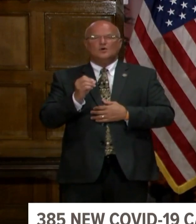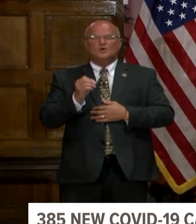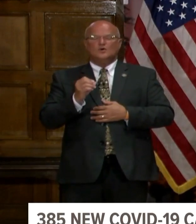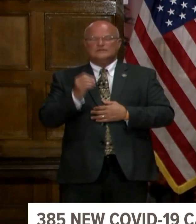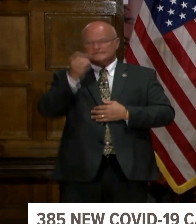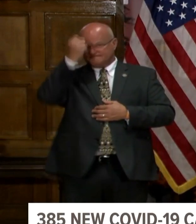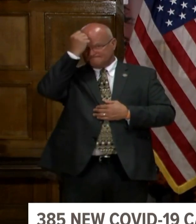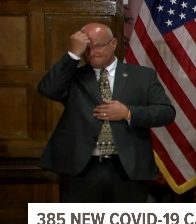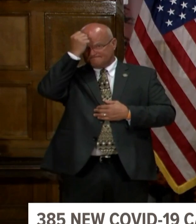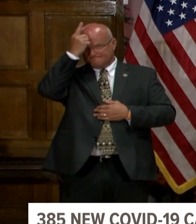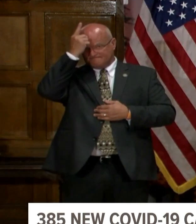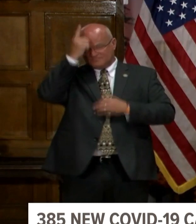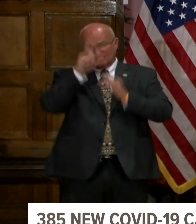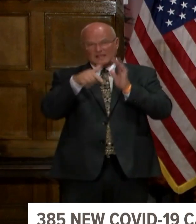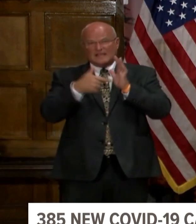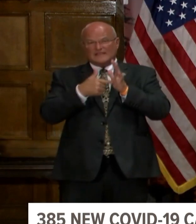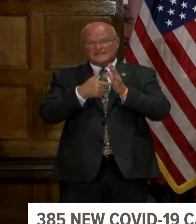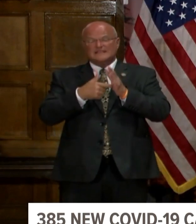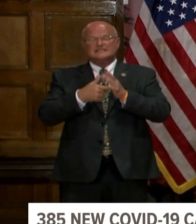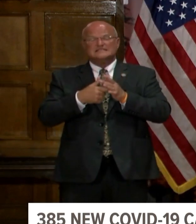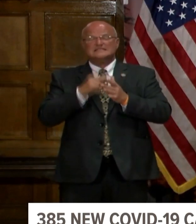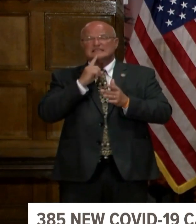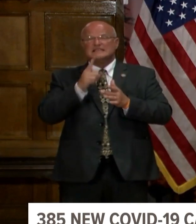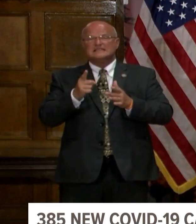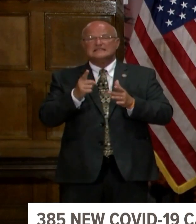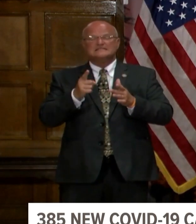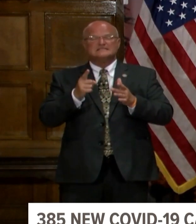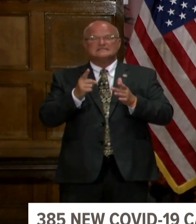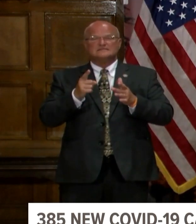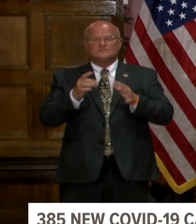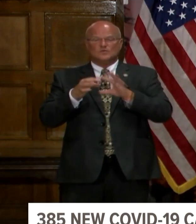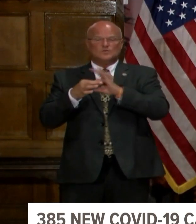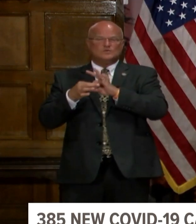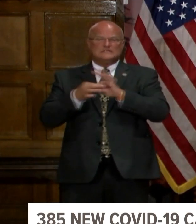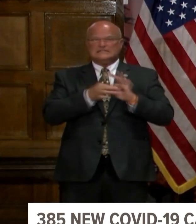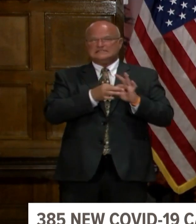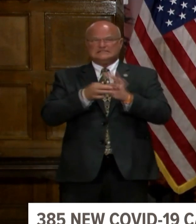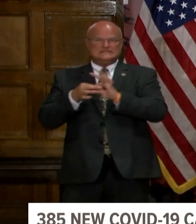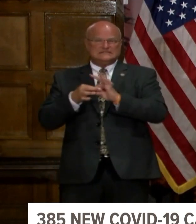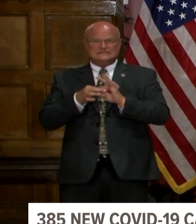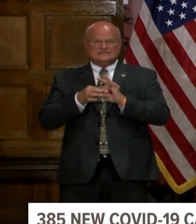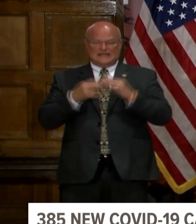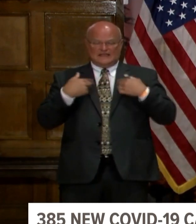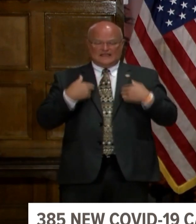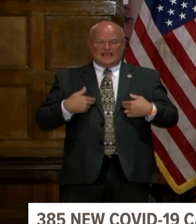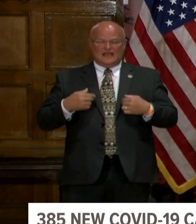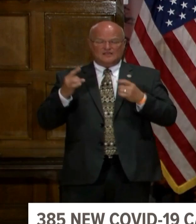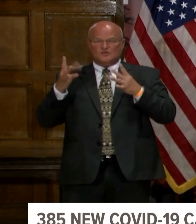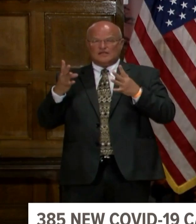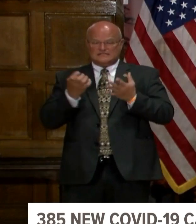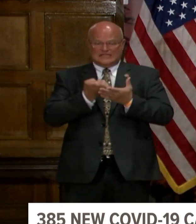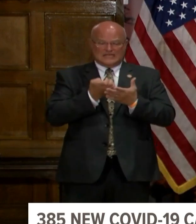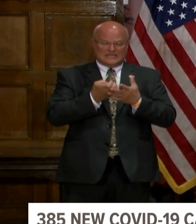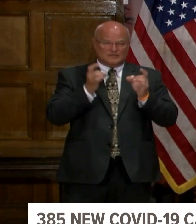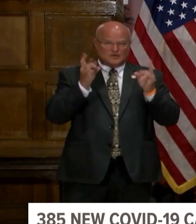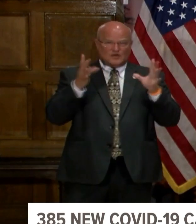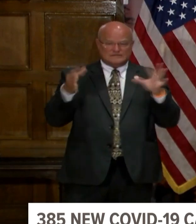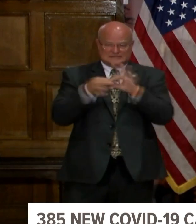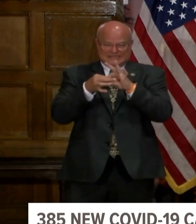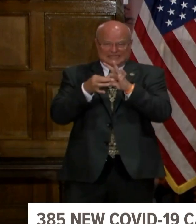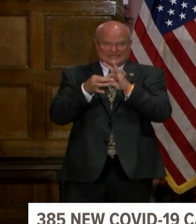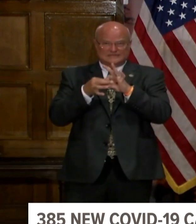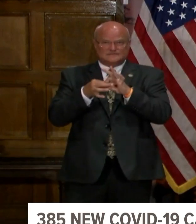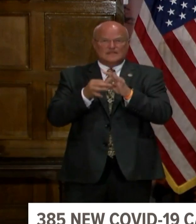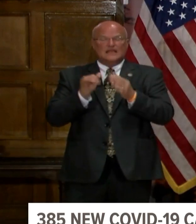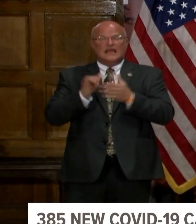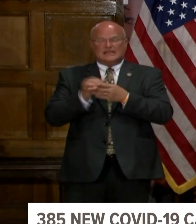home the point that these crises are inextricably linked, the health crisis, the economic crisis, and that